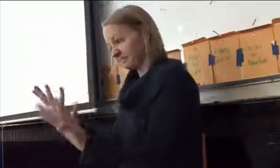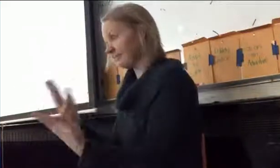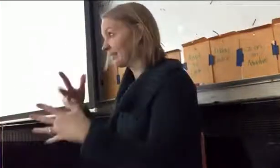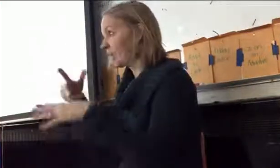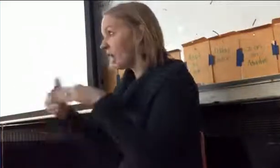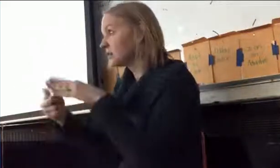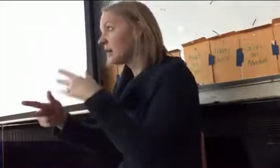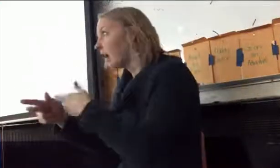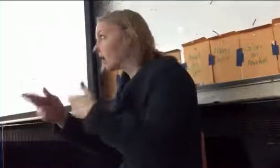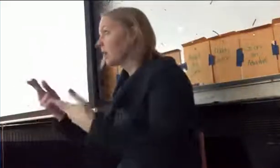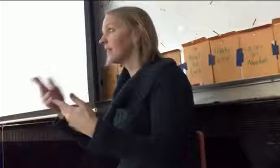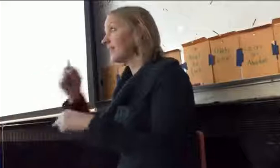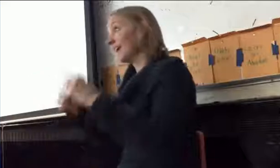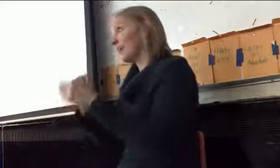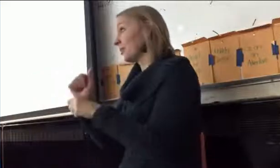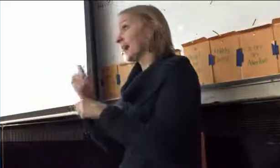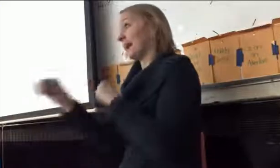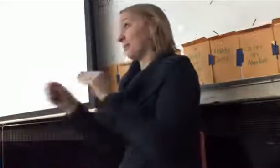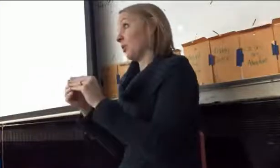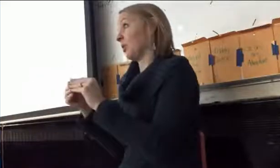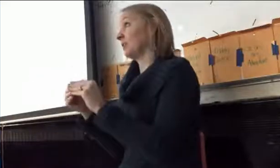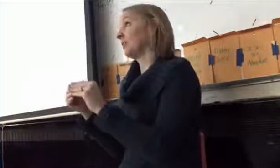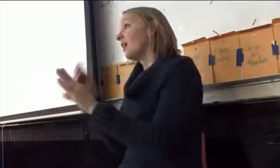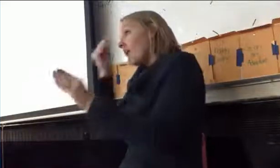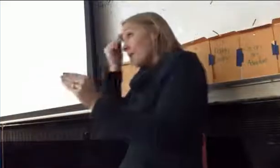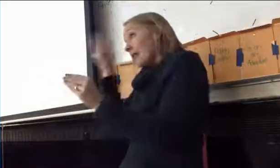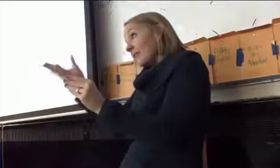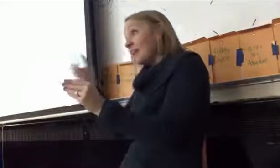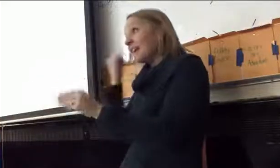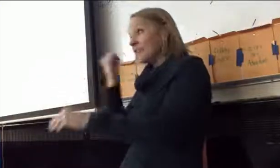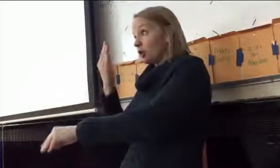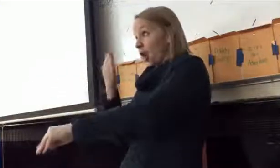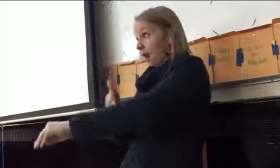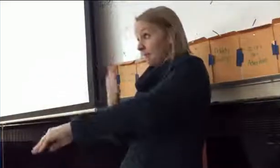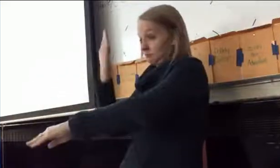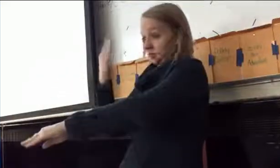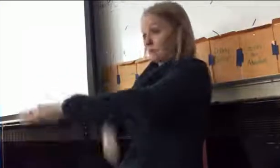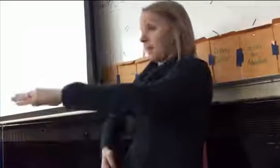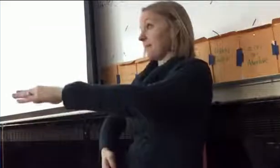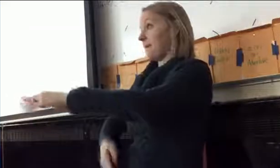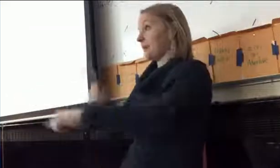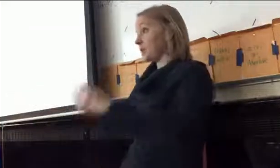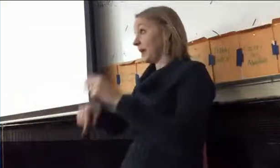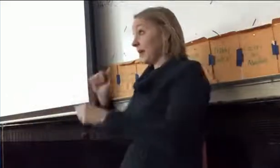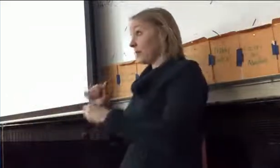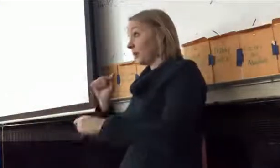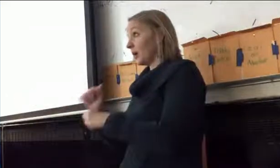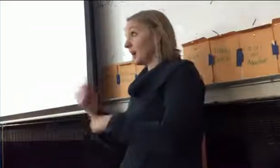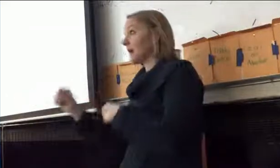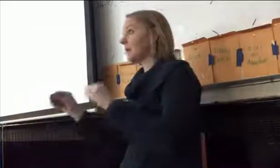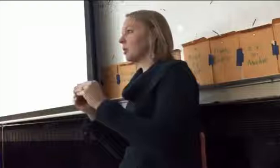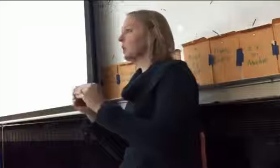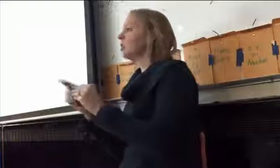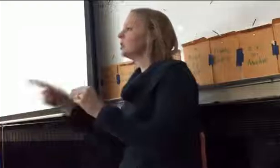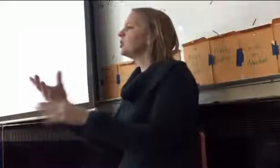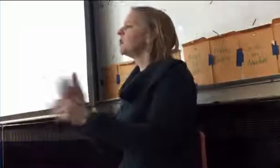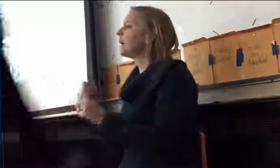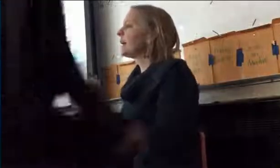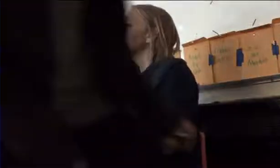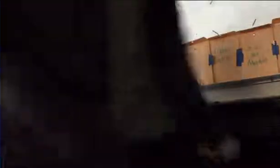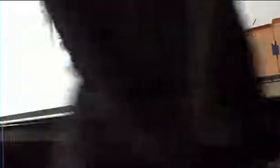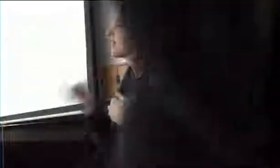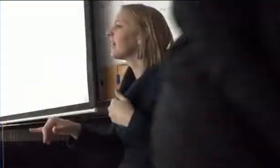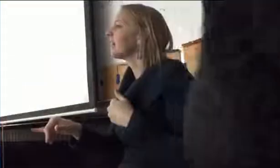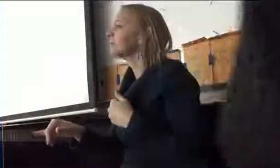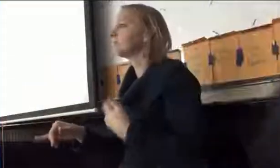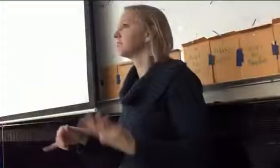anymore. Oh, and by the way, if you get your arm or your leg chopped off and you can't work anymore, do you get like workman's comp?